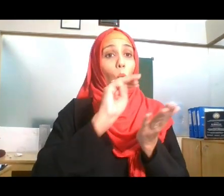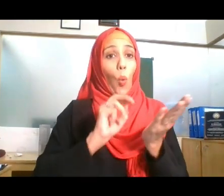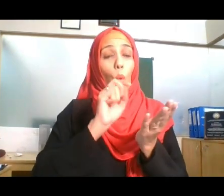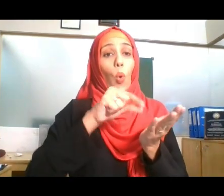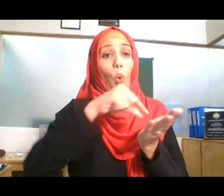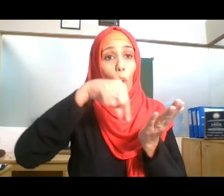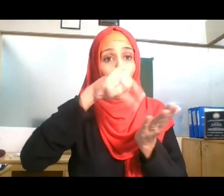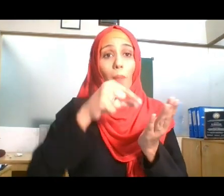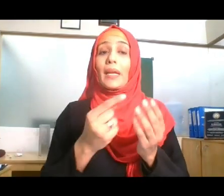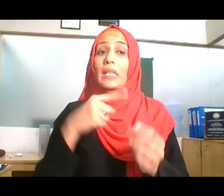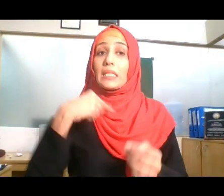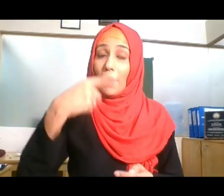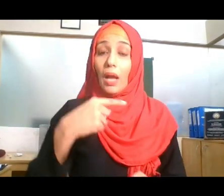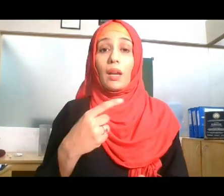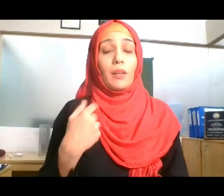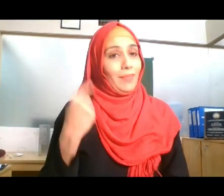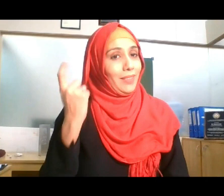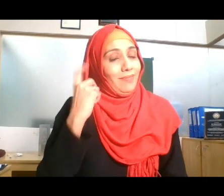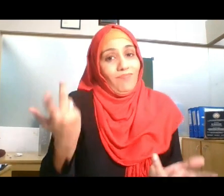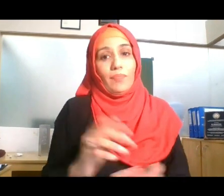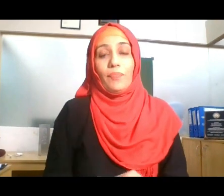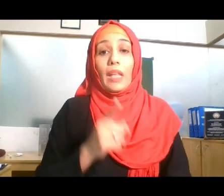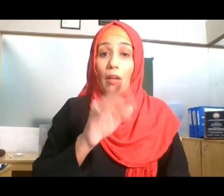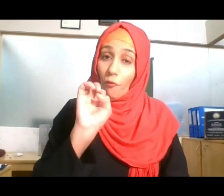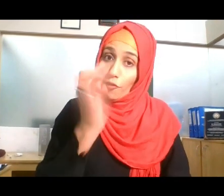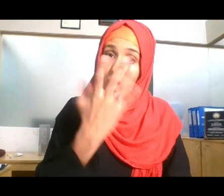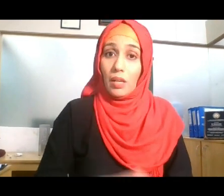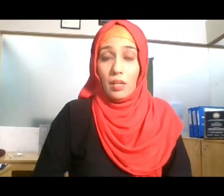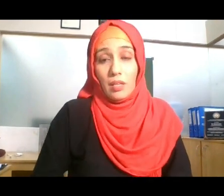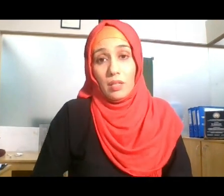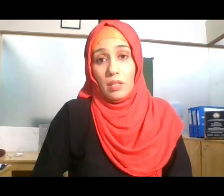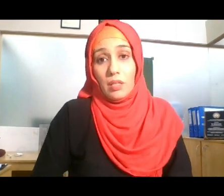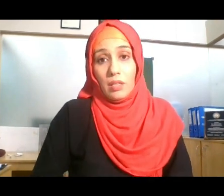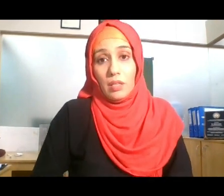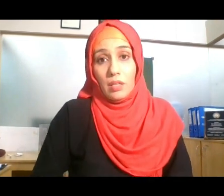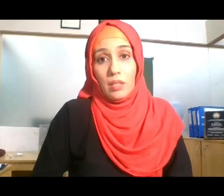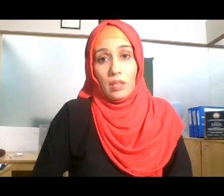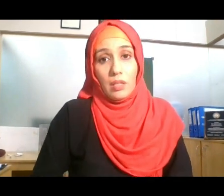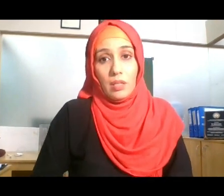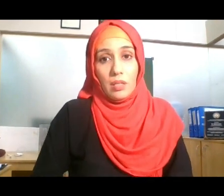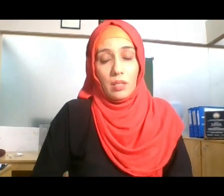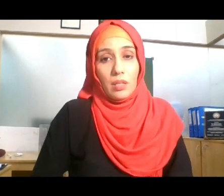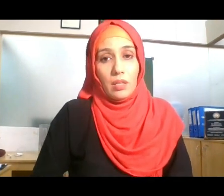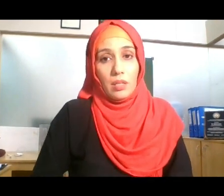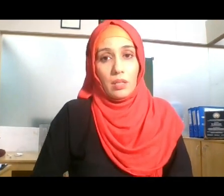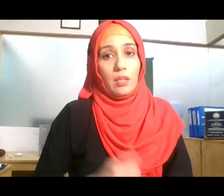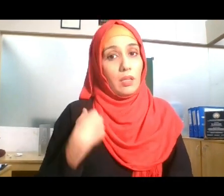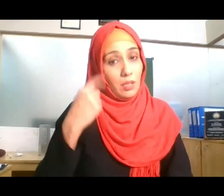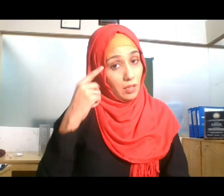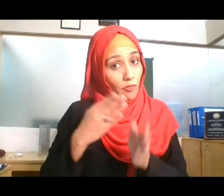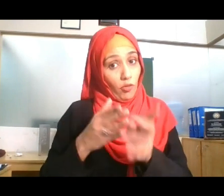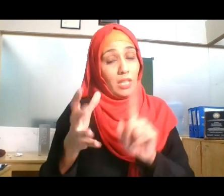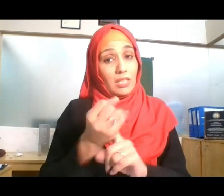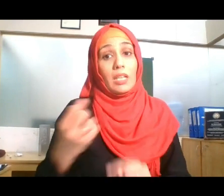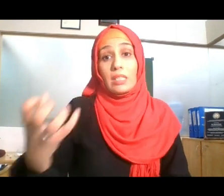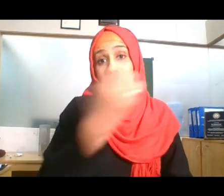assistant. So this is the dire need that we should have an Urdu screen reader software for people with